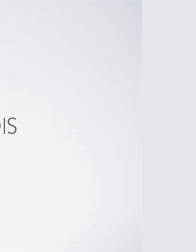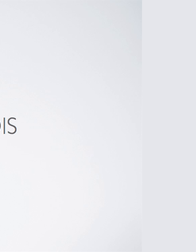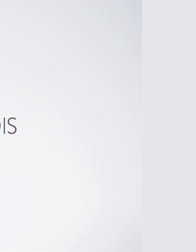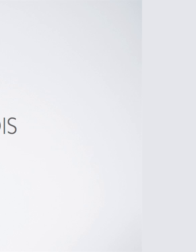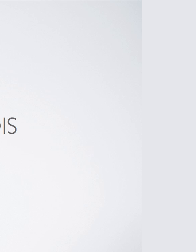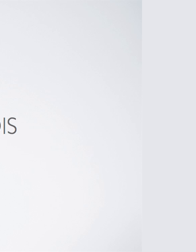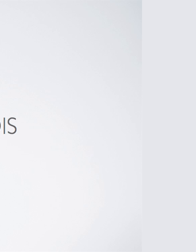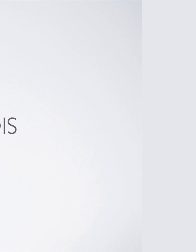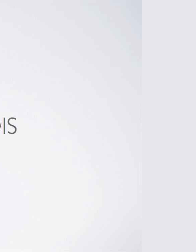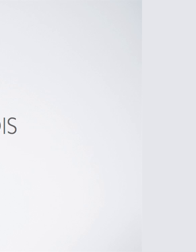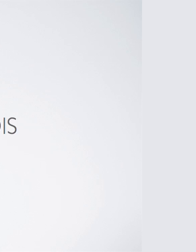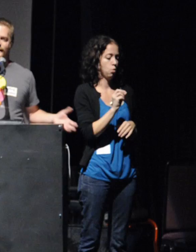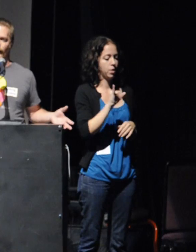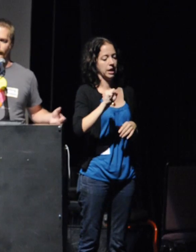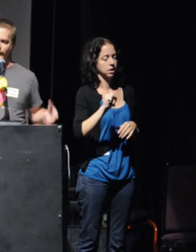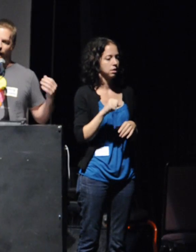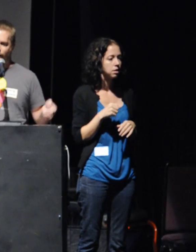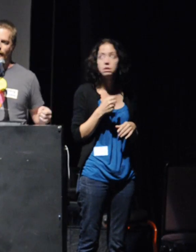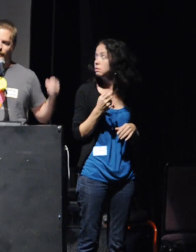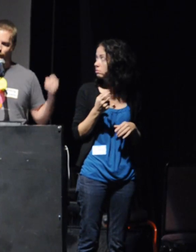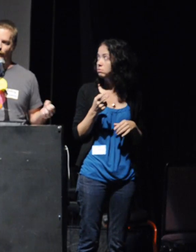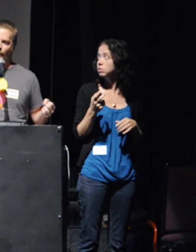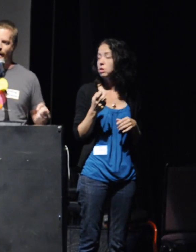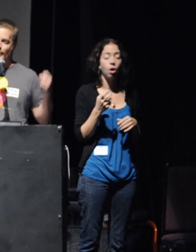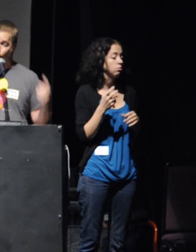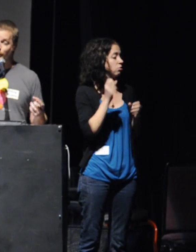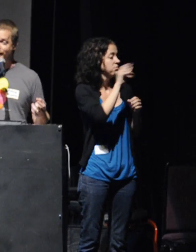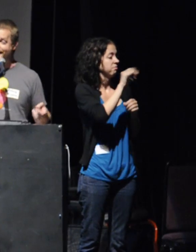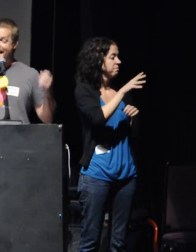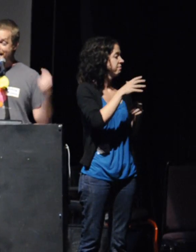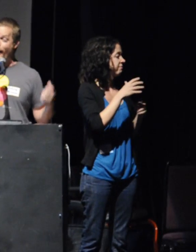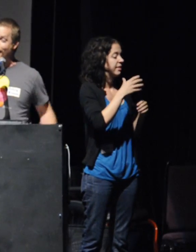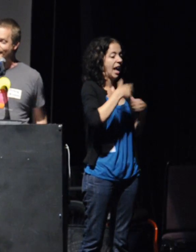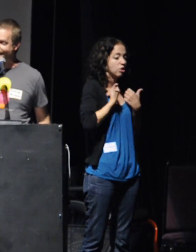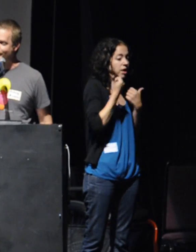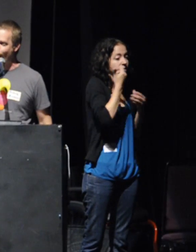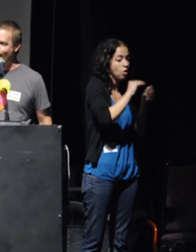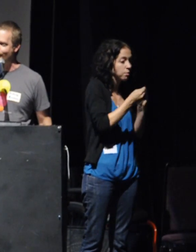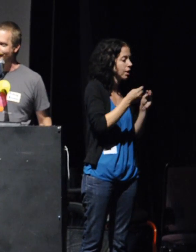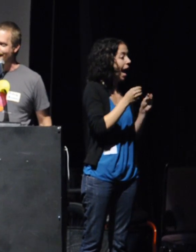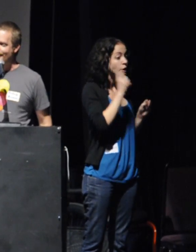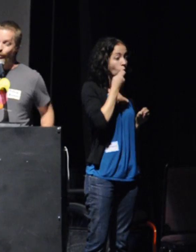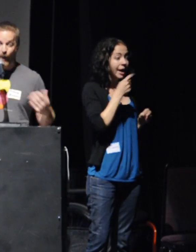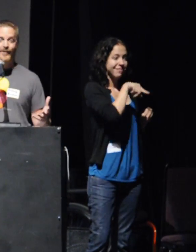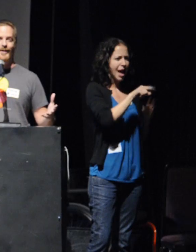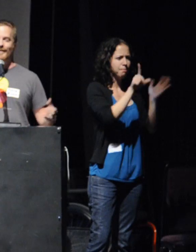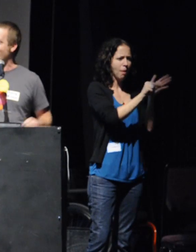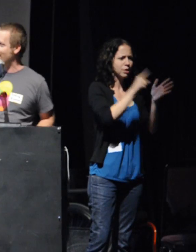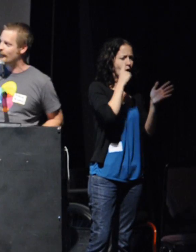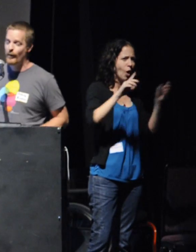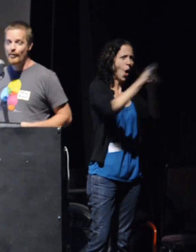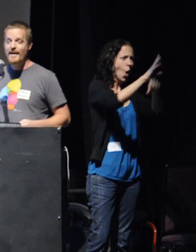every time you buy a domain, you give them all your details, like your address and your phone number, and the cool thing is they publish that to the world. You're